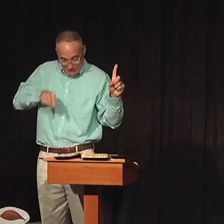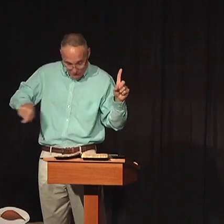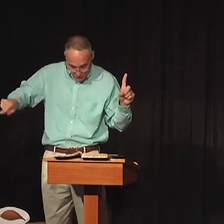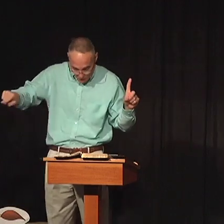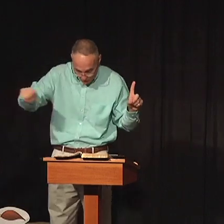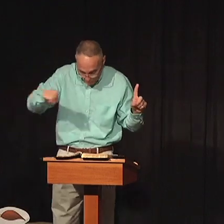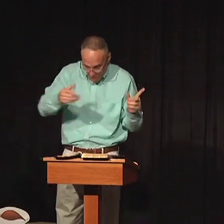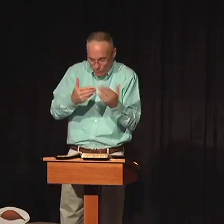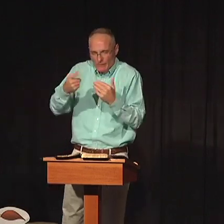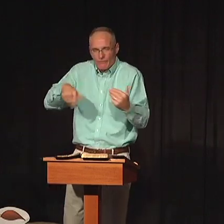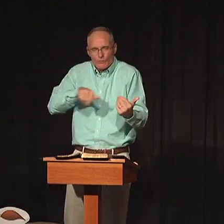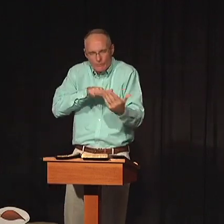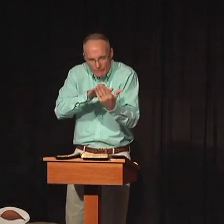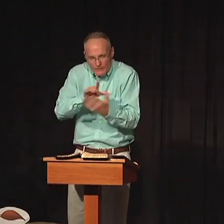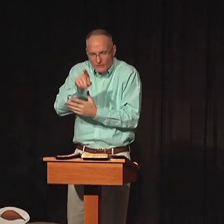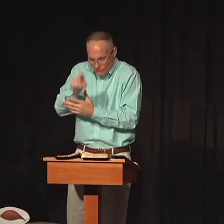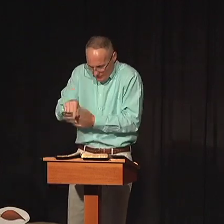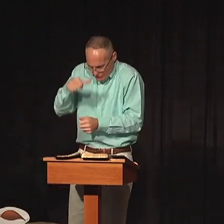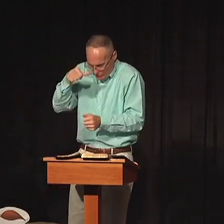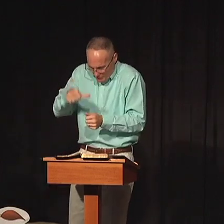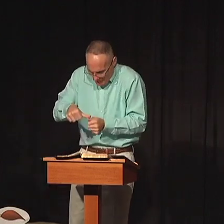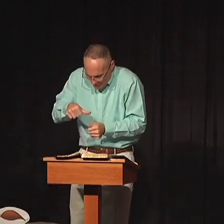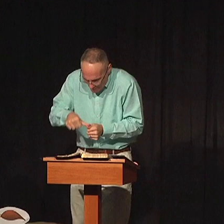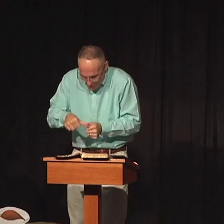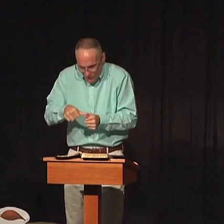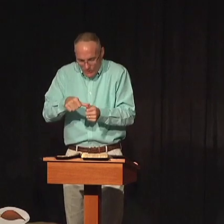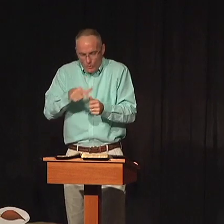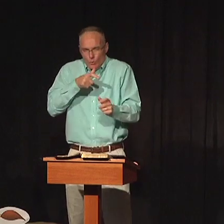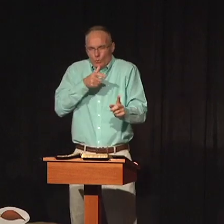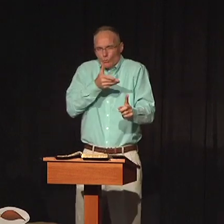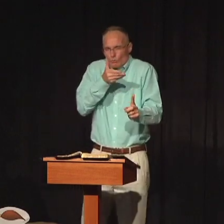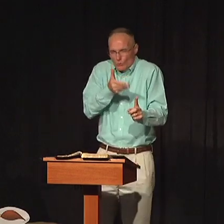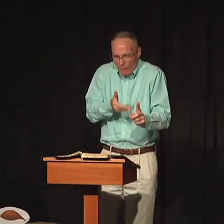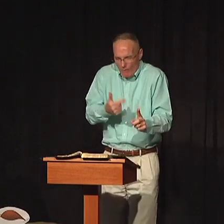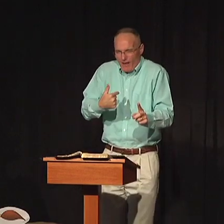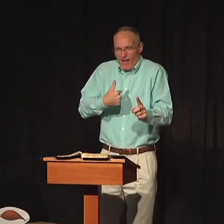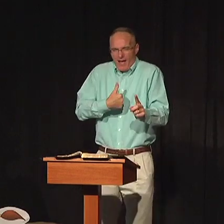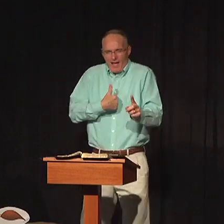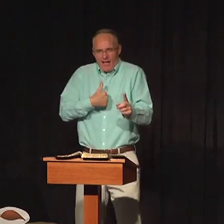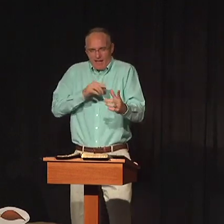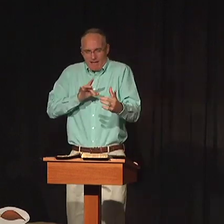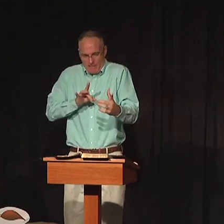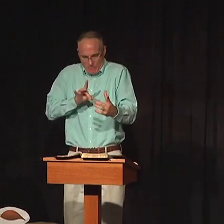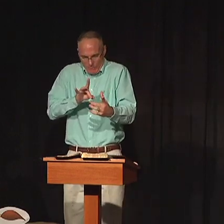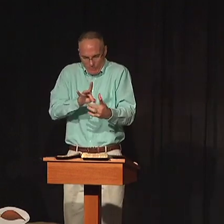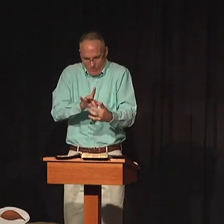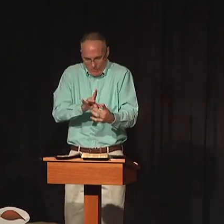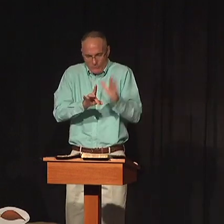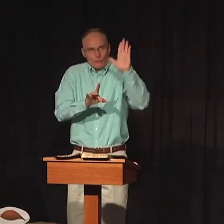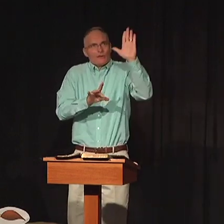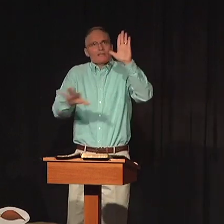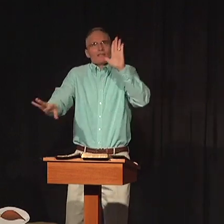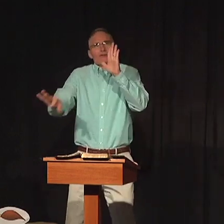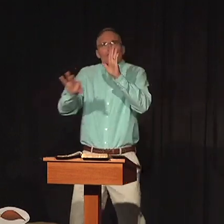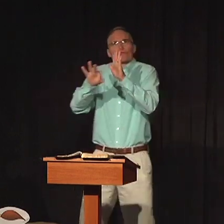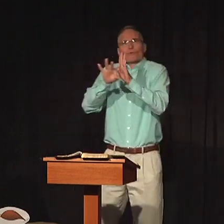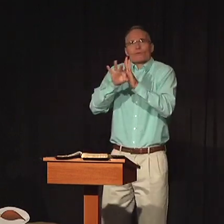I have accepted you. Whatever you face, you just need to remember who you are, that you belong. You